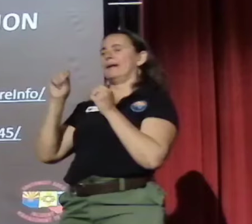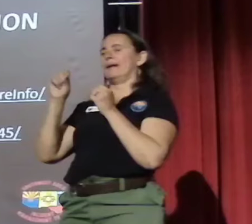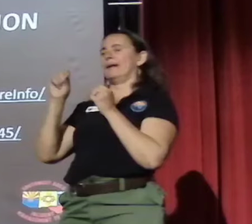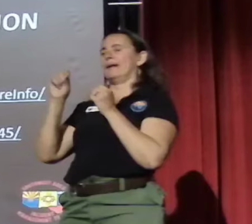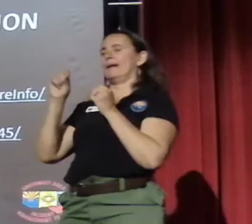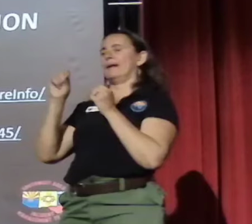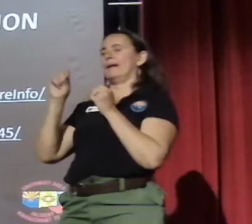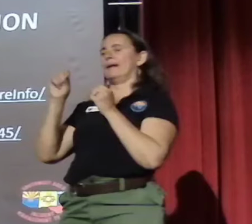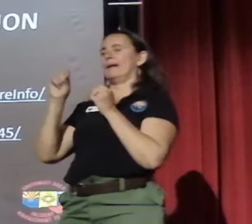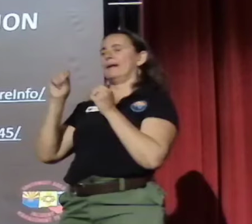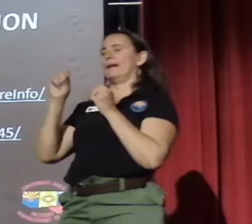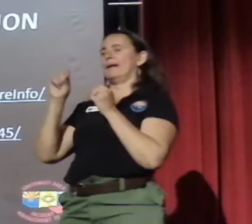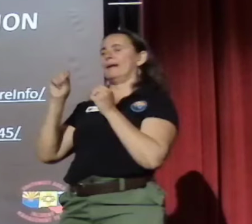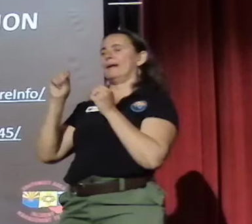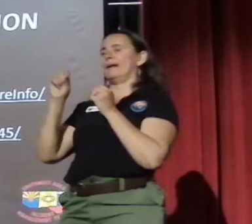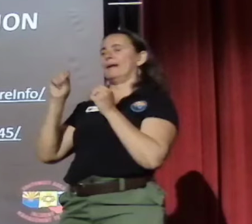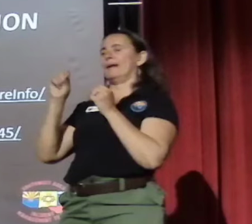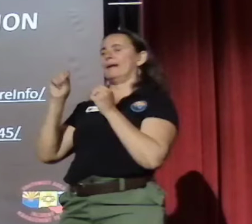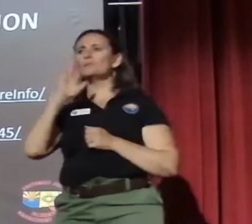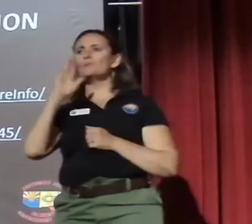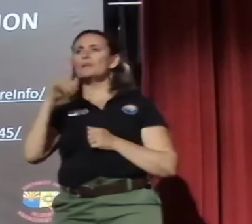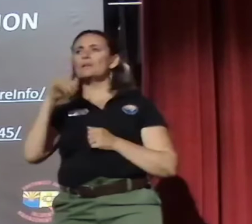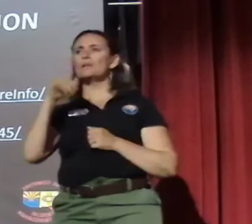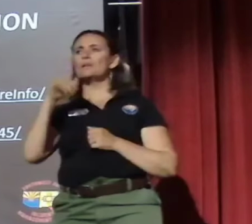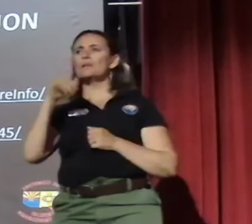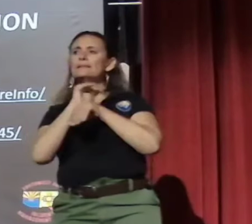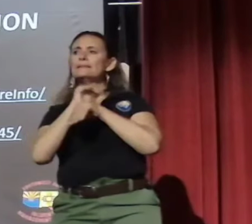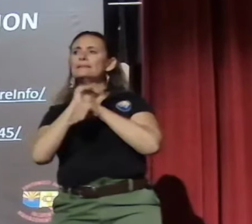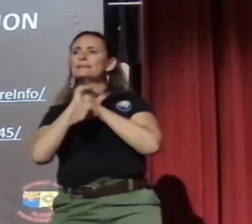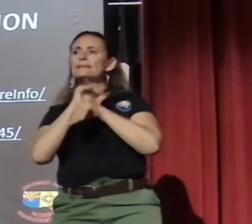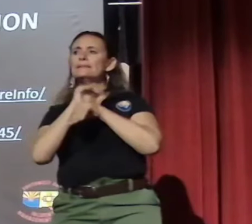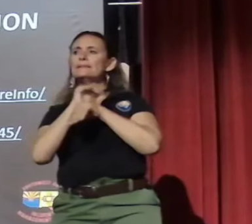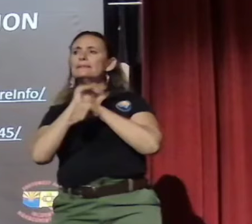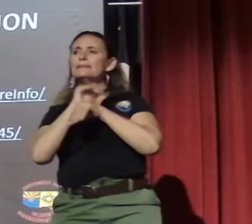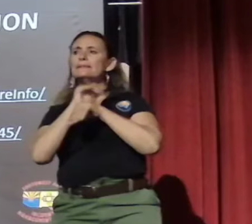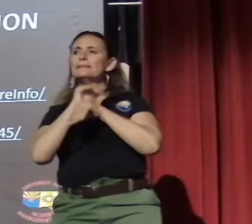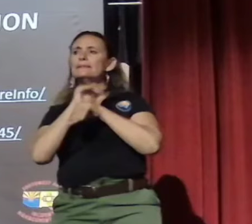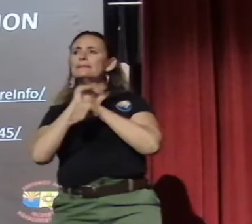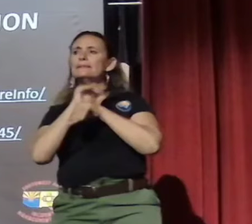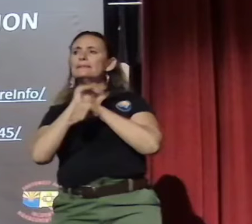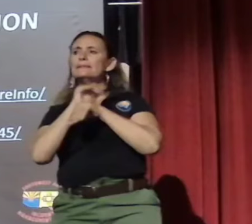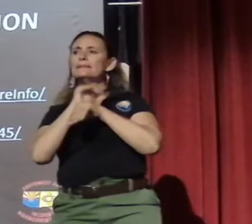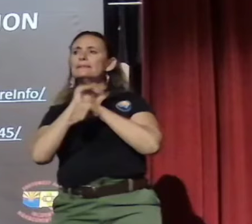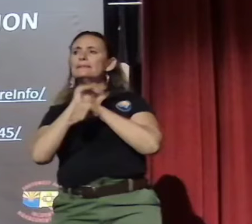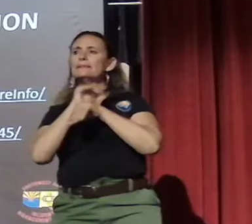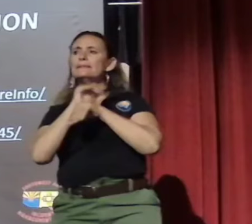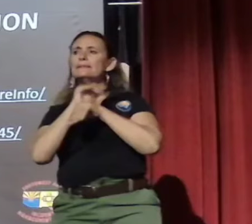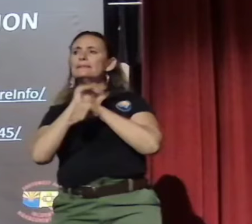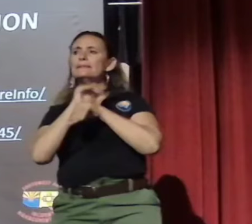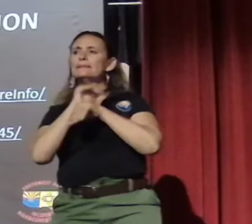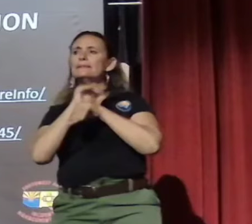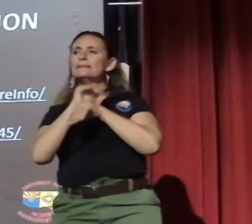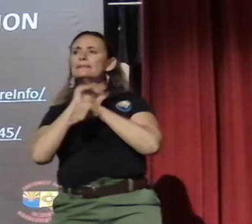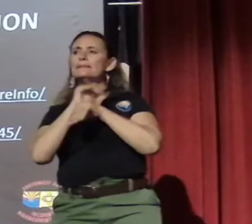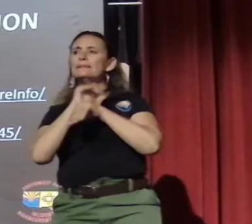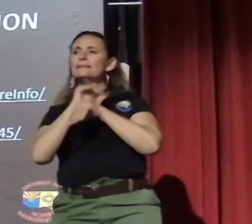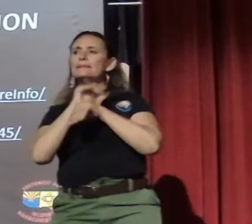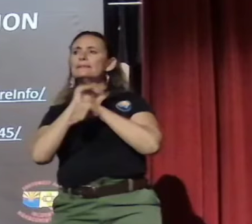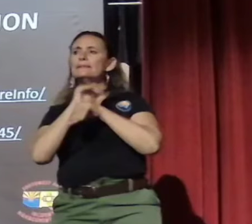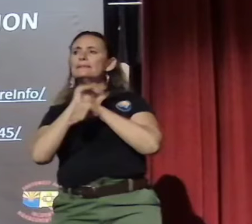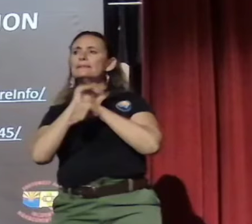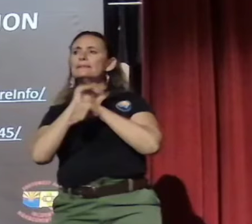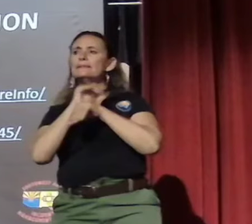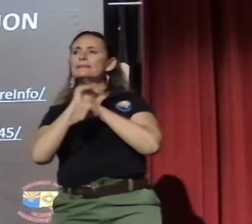out to you. Okay, because I know last night you said that you lost one of the substations. Was